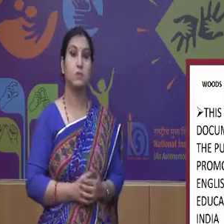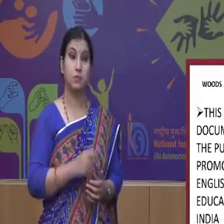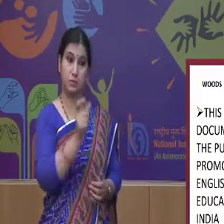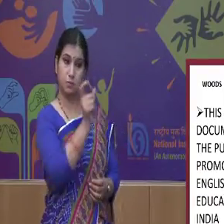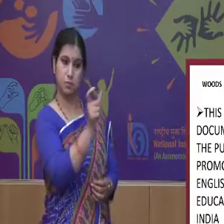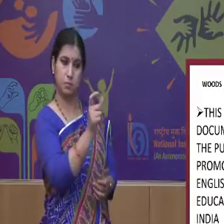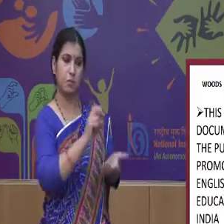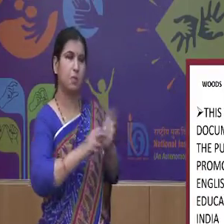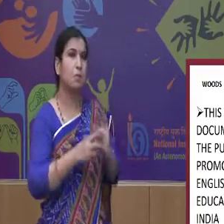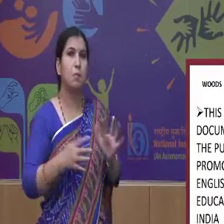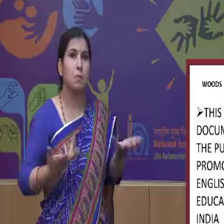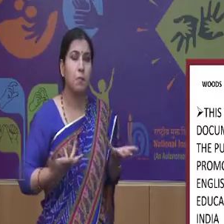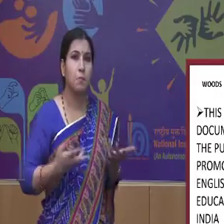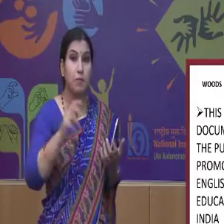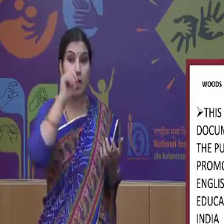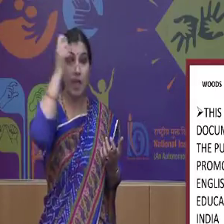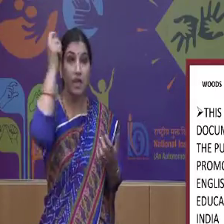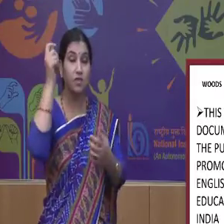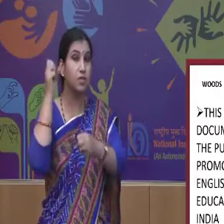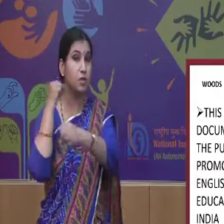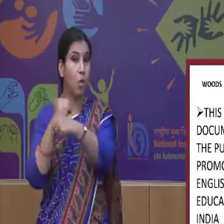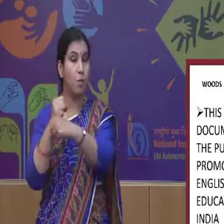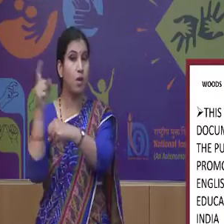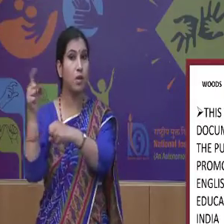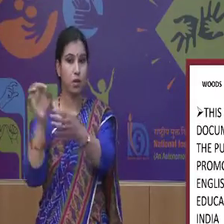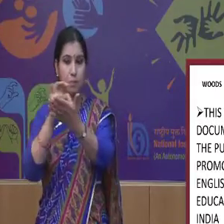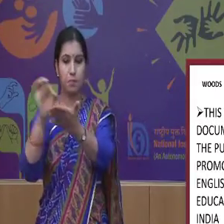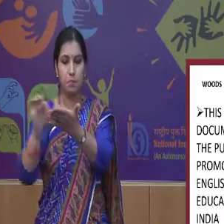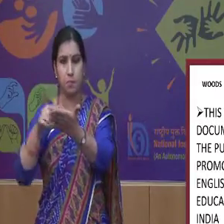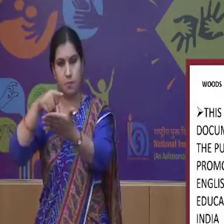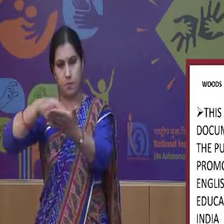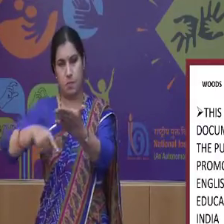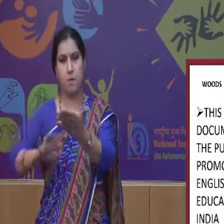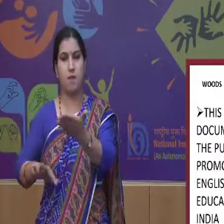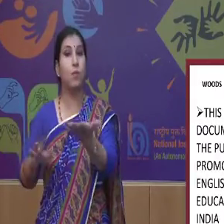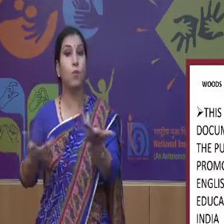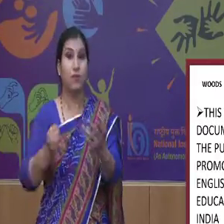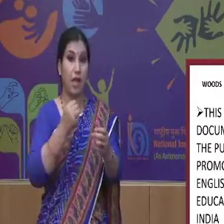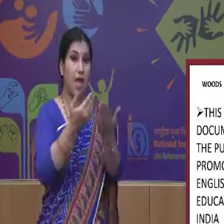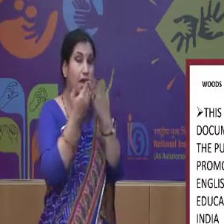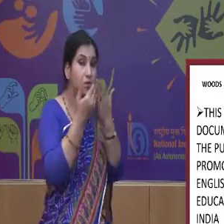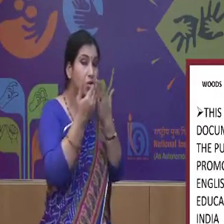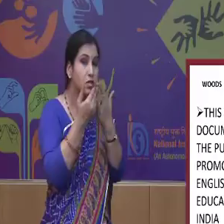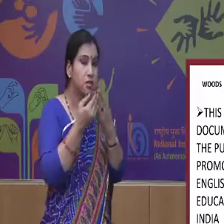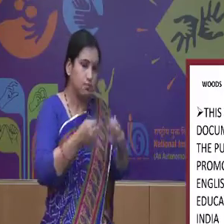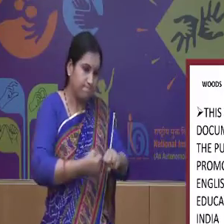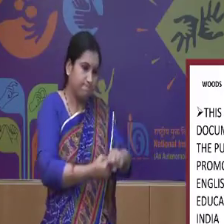The Wood's Dispatch was the document of English government on promotion of education in India.